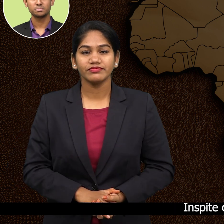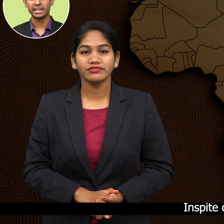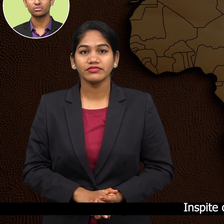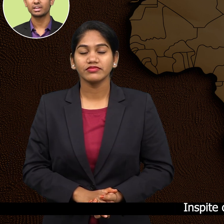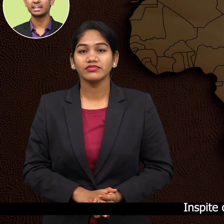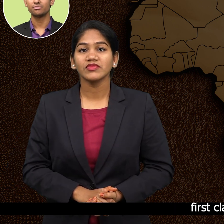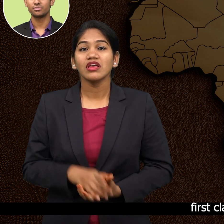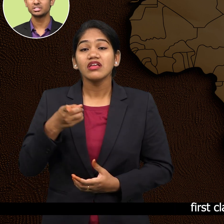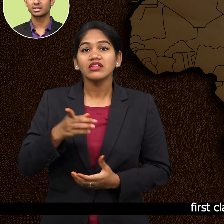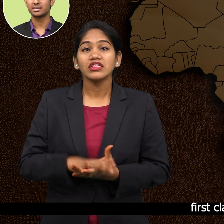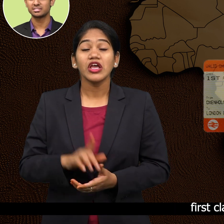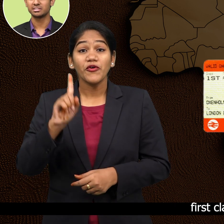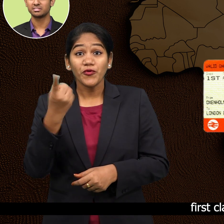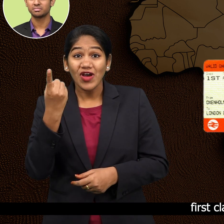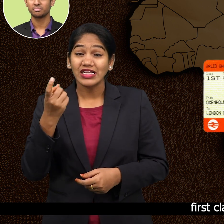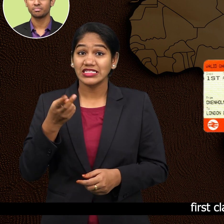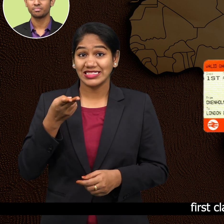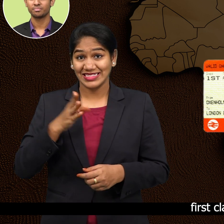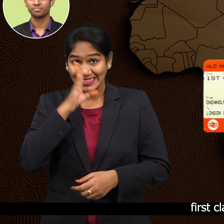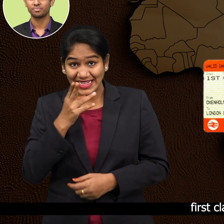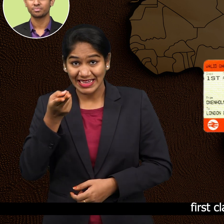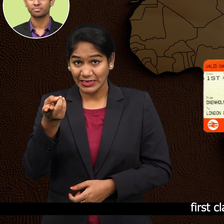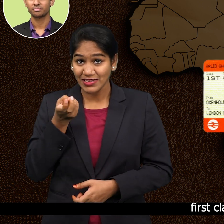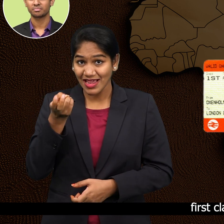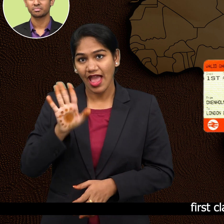In spite of carrying first-class ticket,